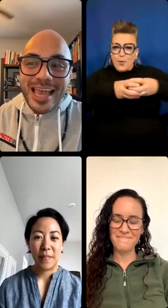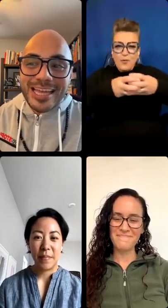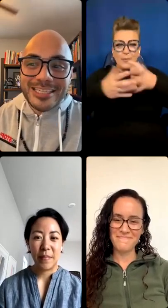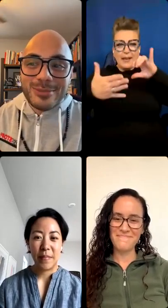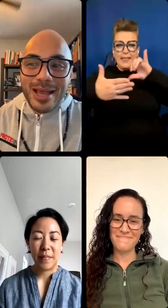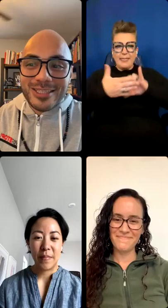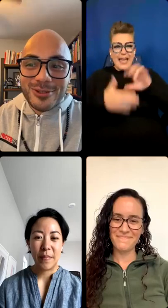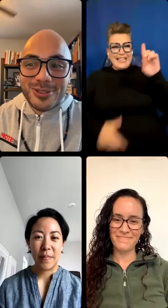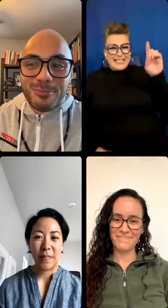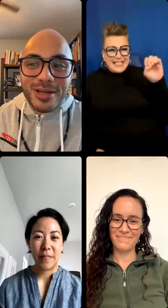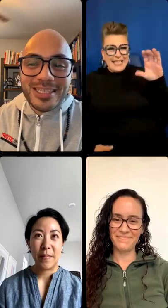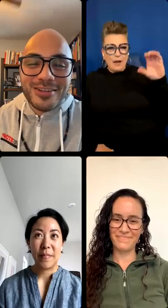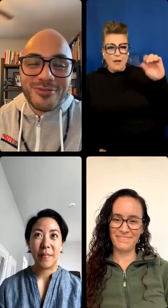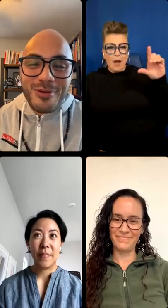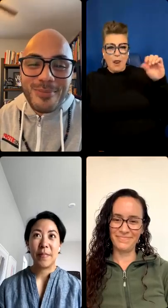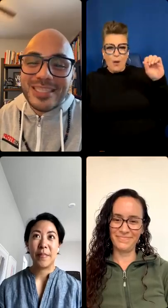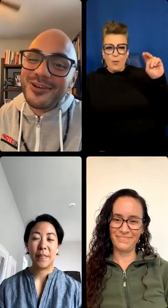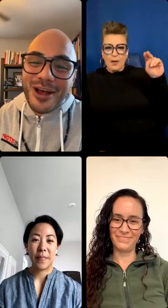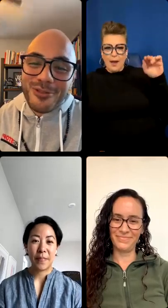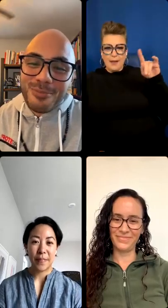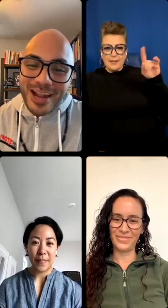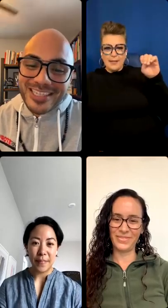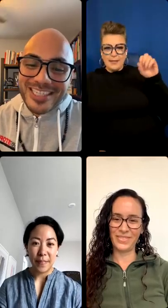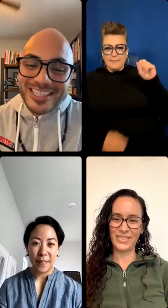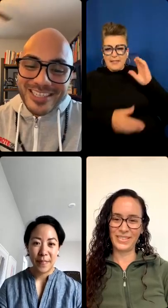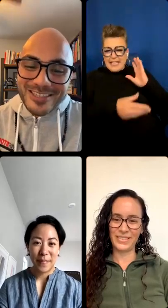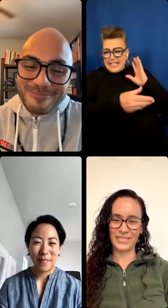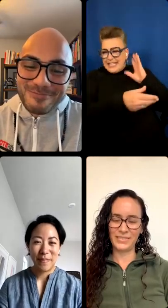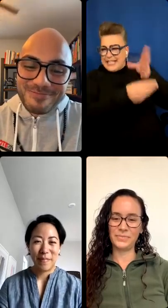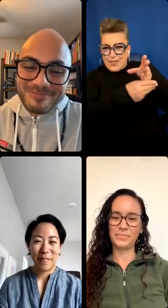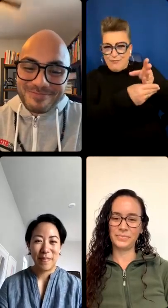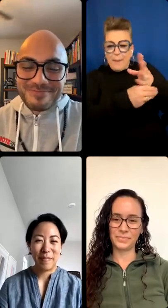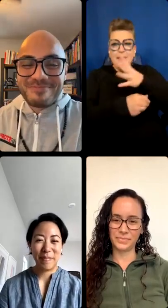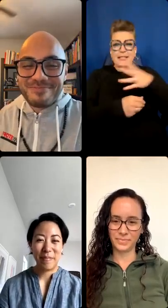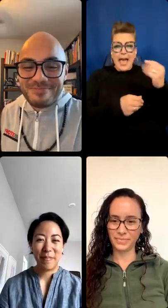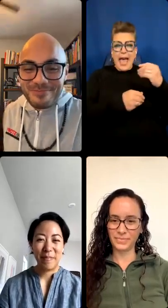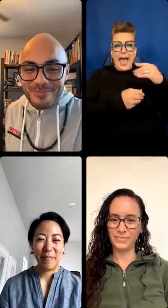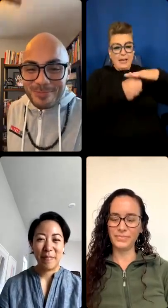disrupts, and dismantles oppressive mental health practices.